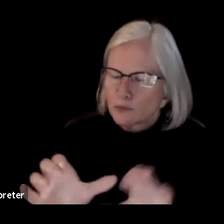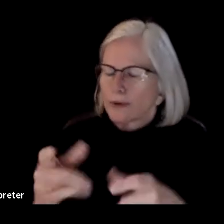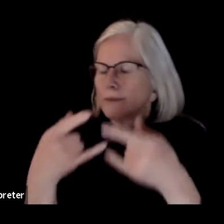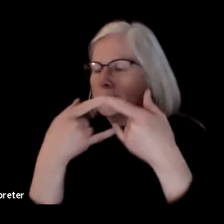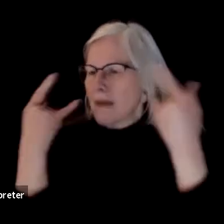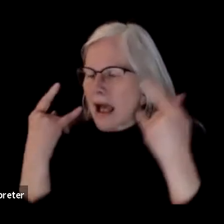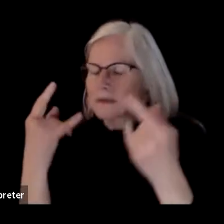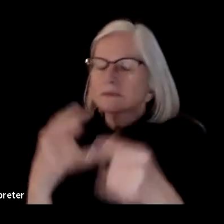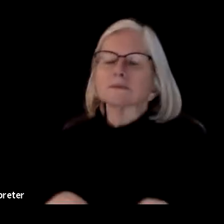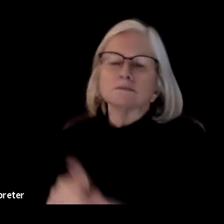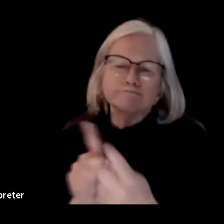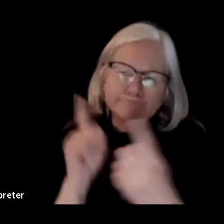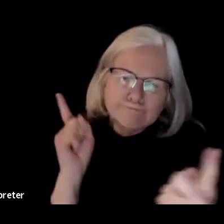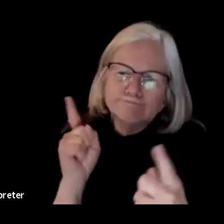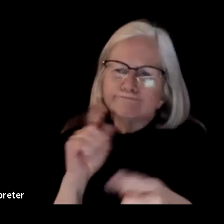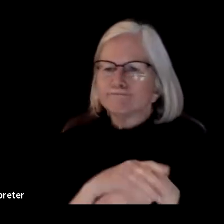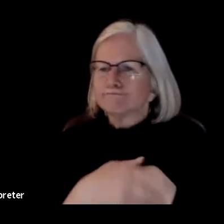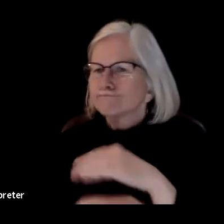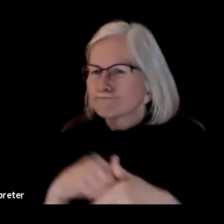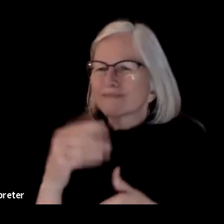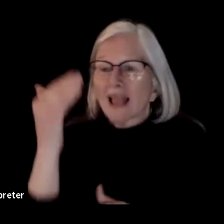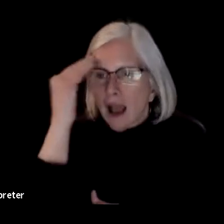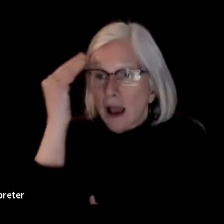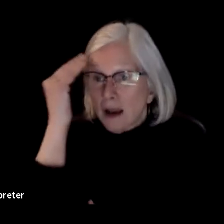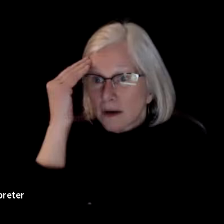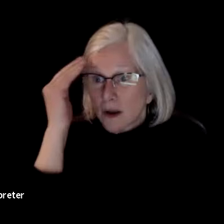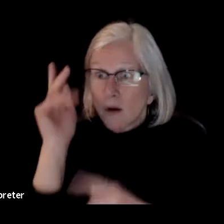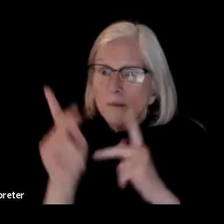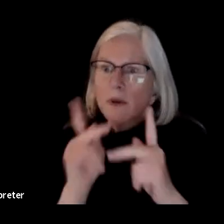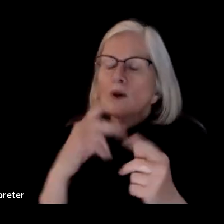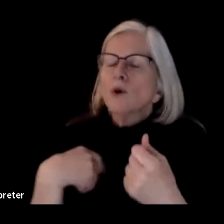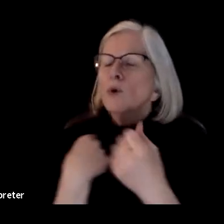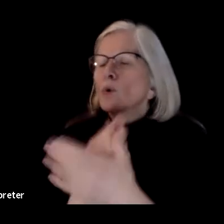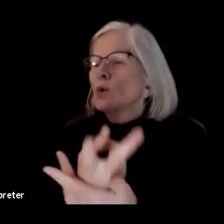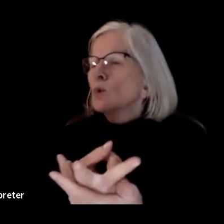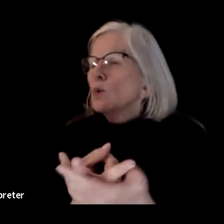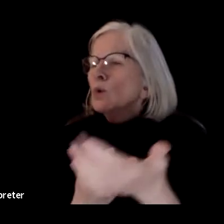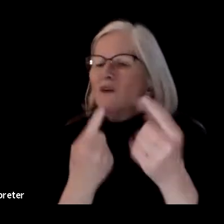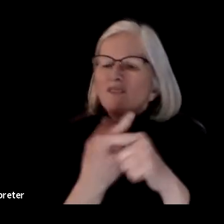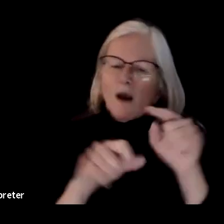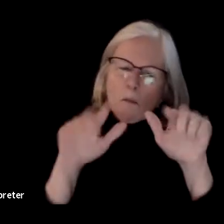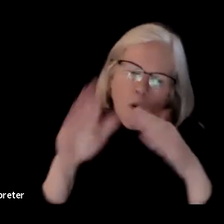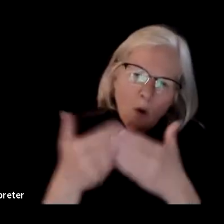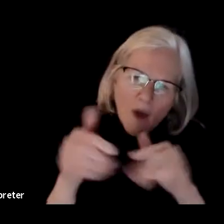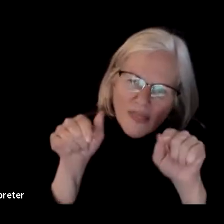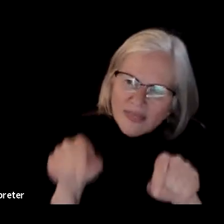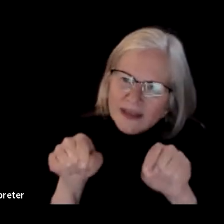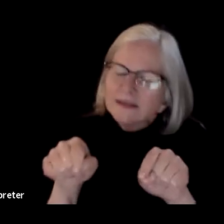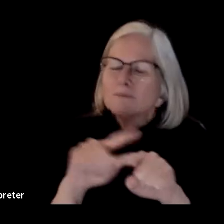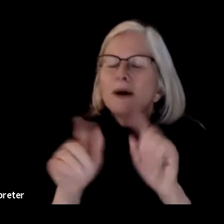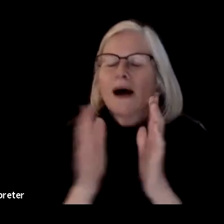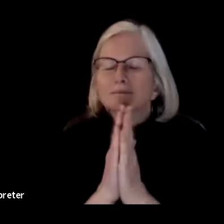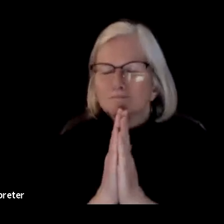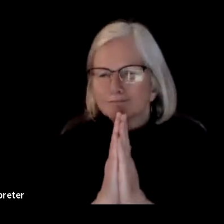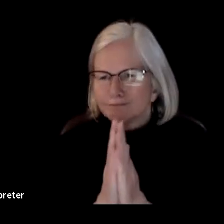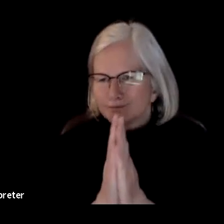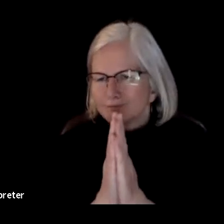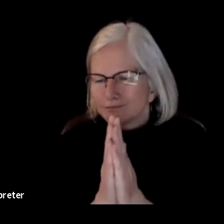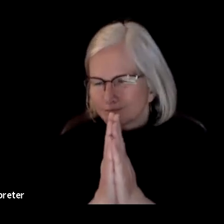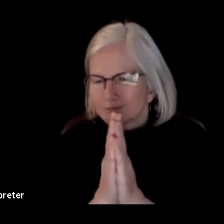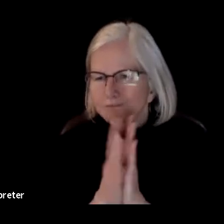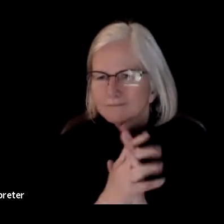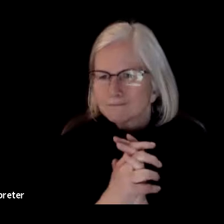may feel exhausted and tired of all of this. Masking, testing, missing their loved ones